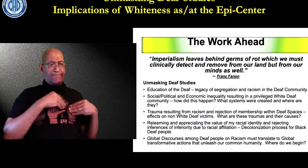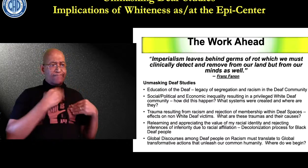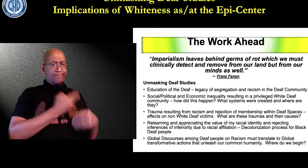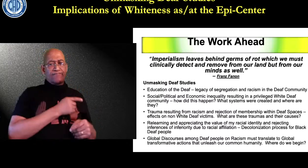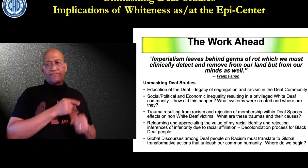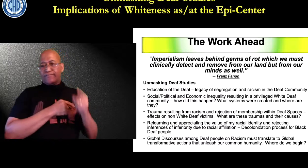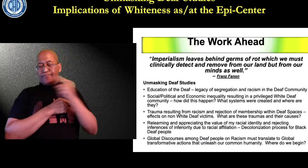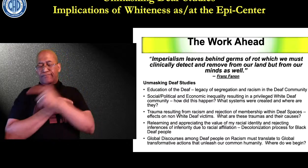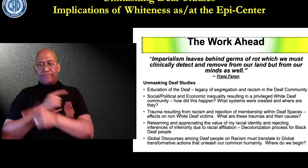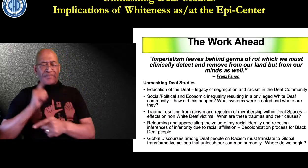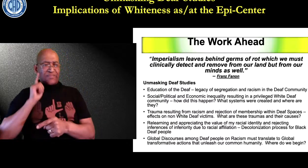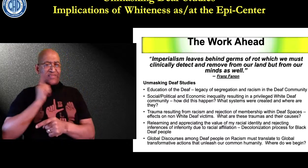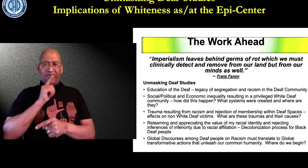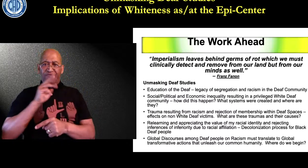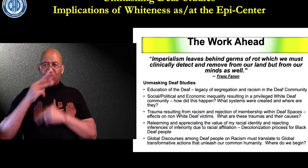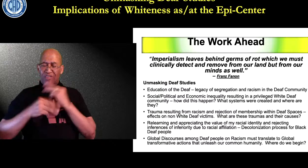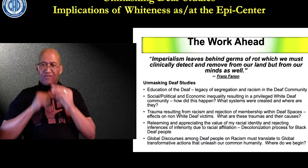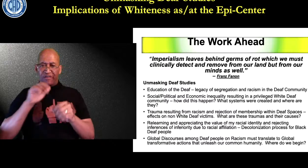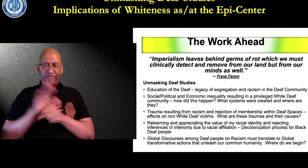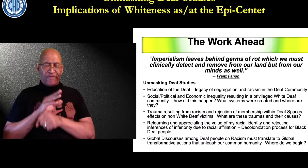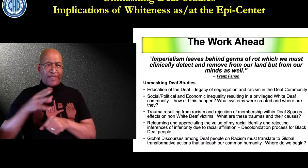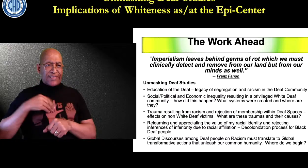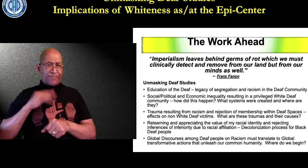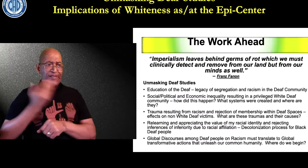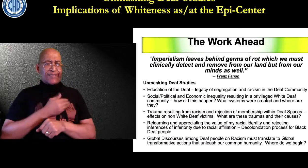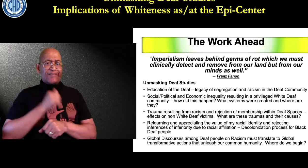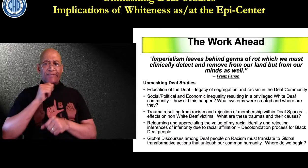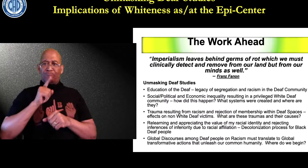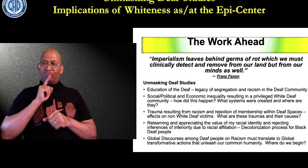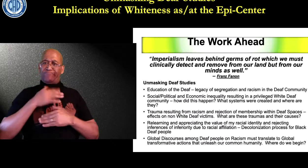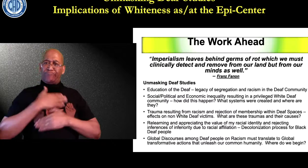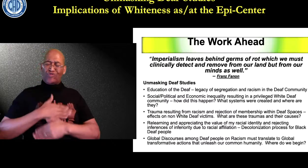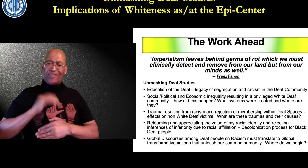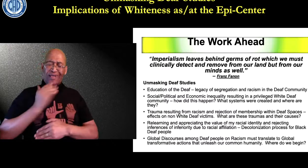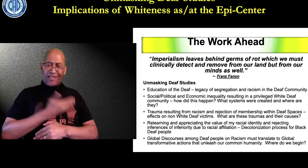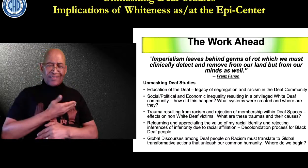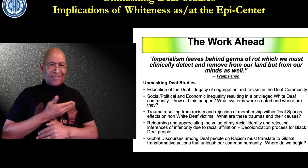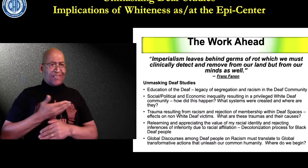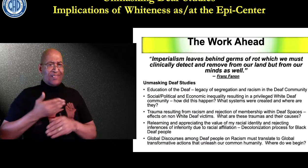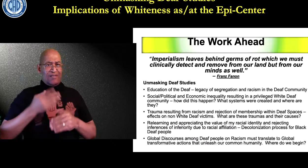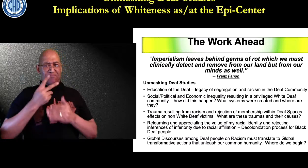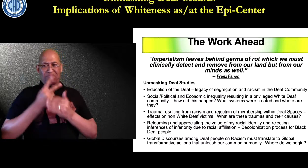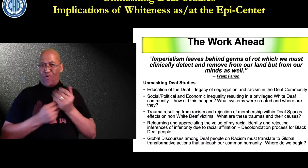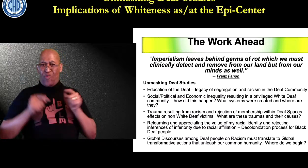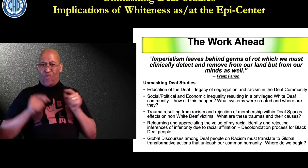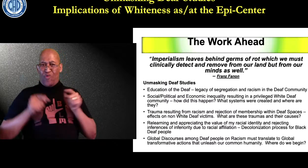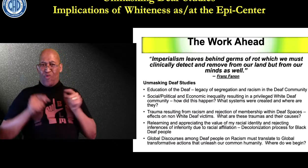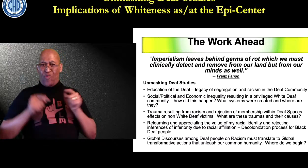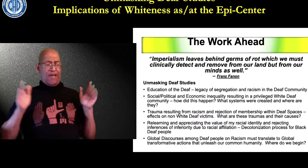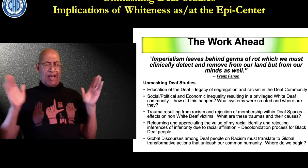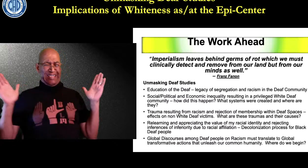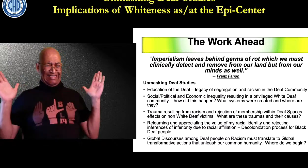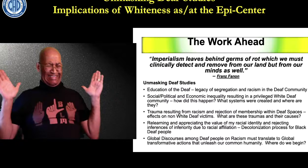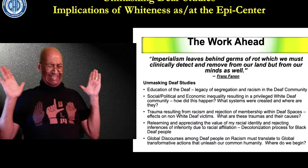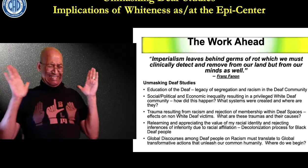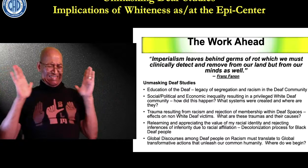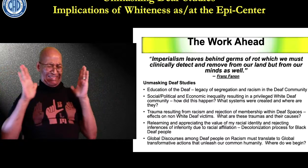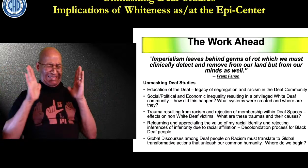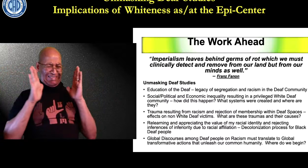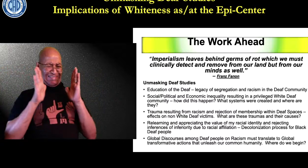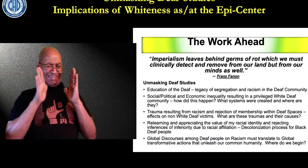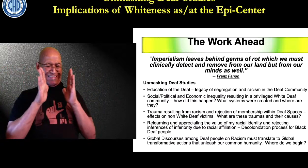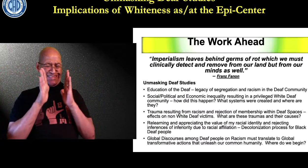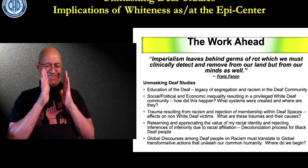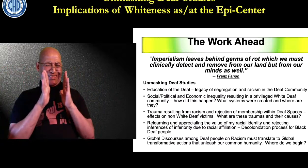with the hearing world not accepting us, and in the deaf world not accepting us, not being appreciated